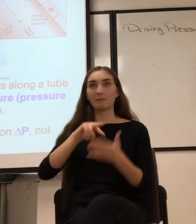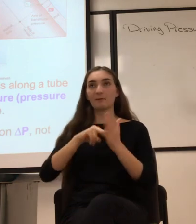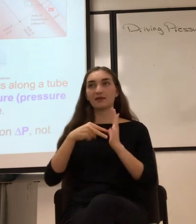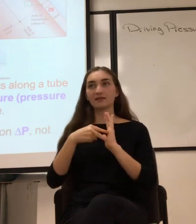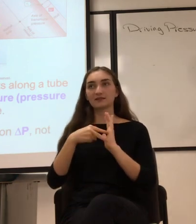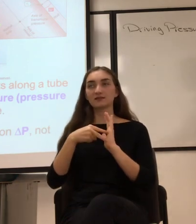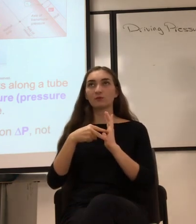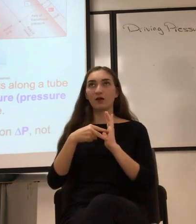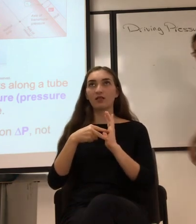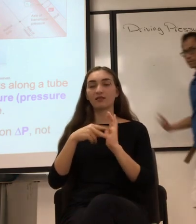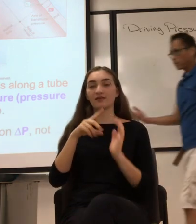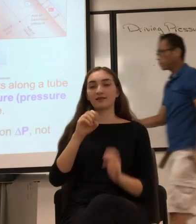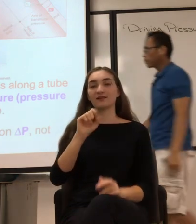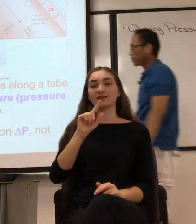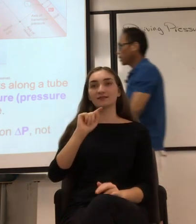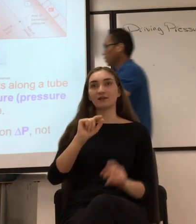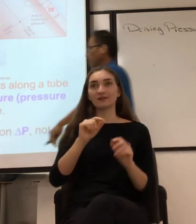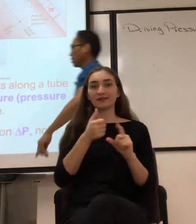Delta is the triangle